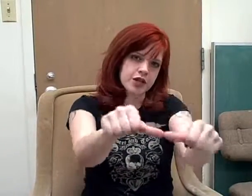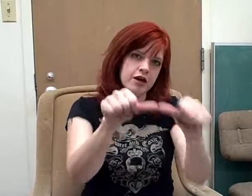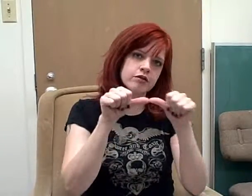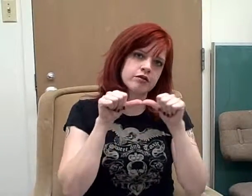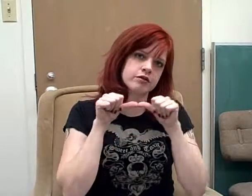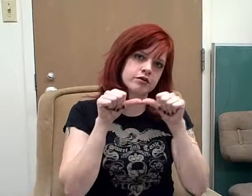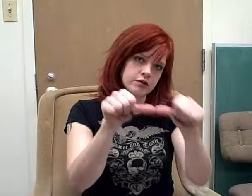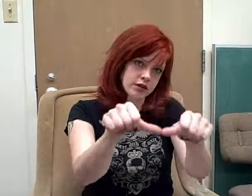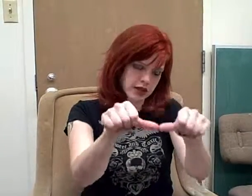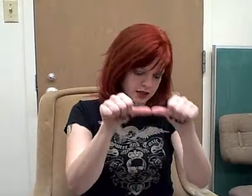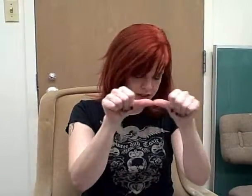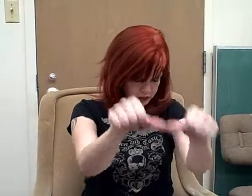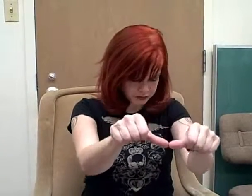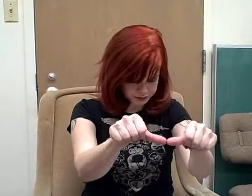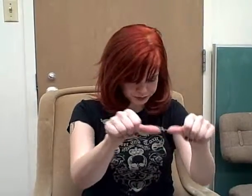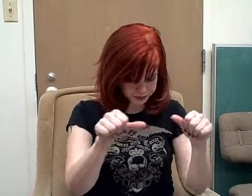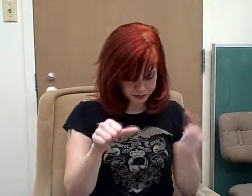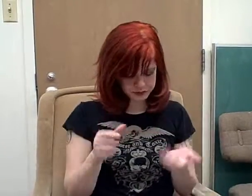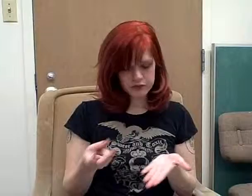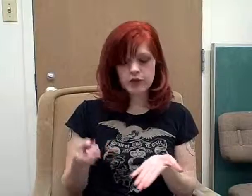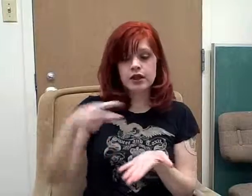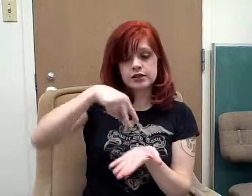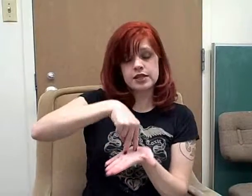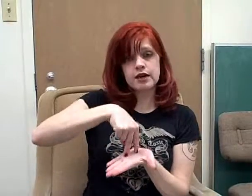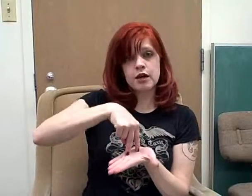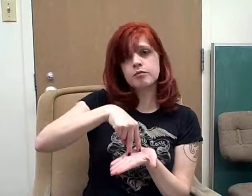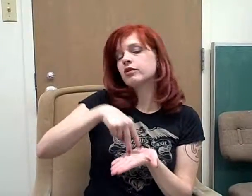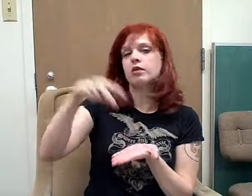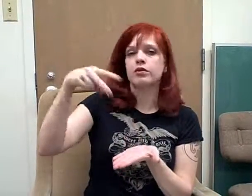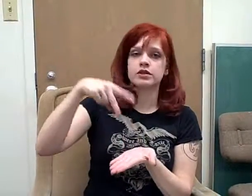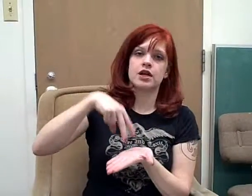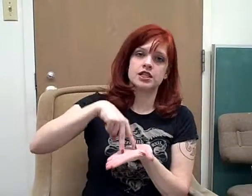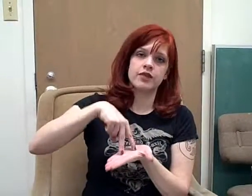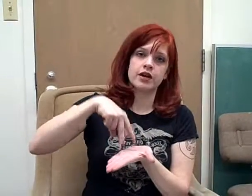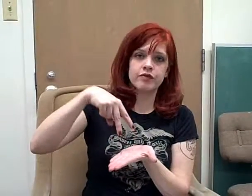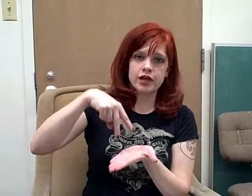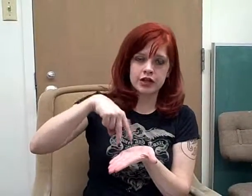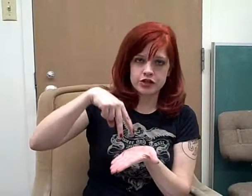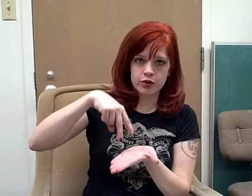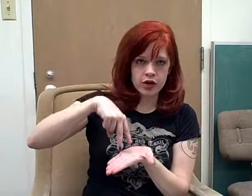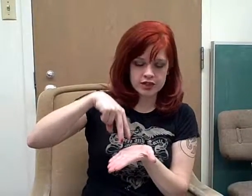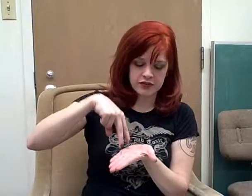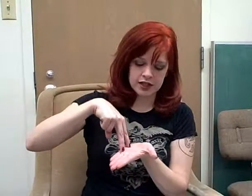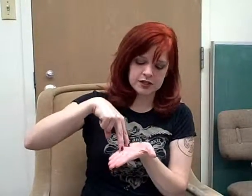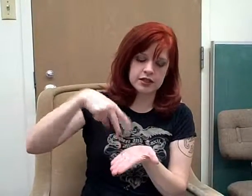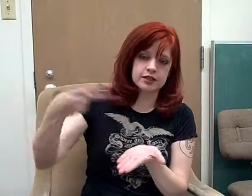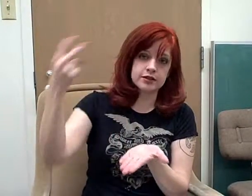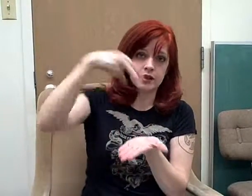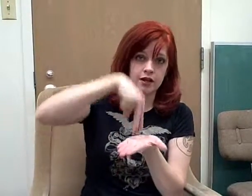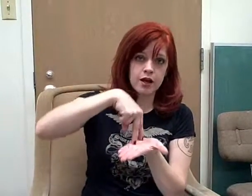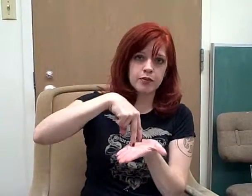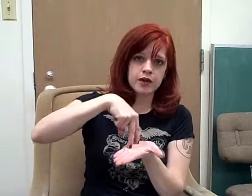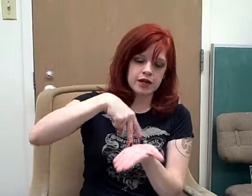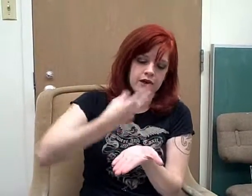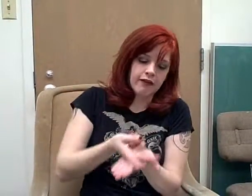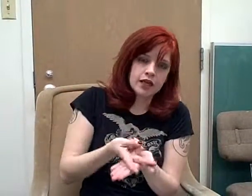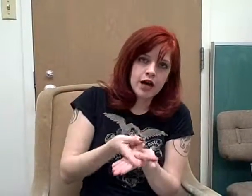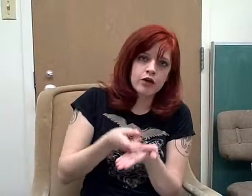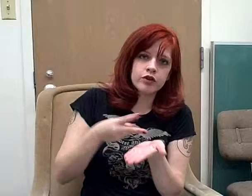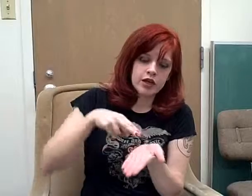out, continue. Stand up, remember this classifier V can do all kinds of things. He can stand up, he can lay down, he